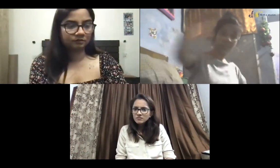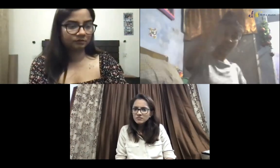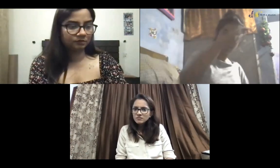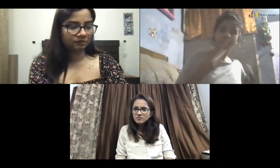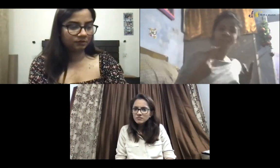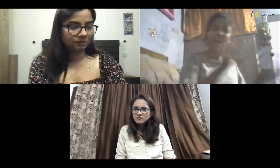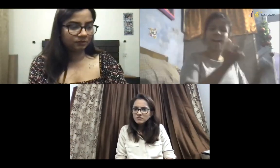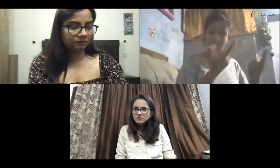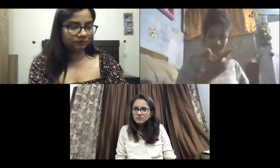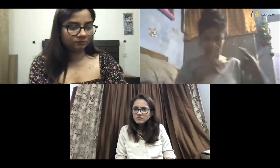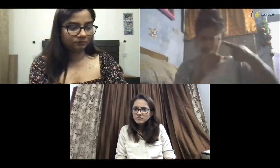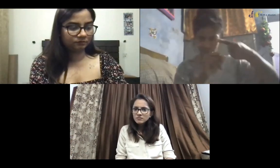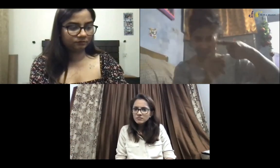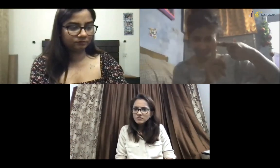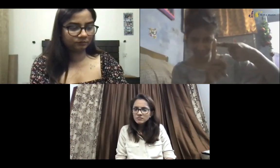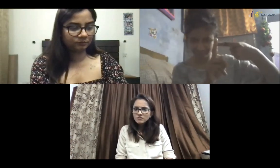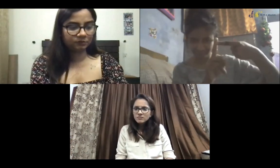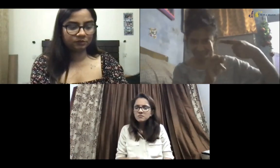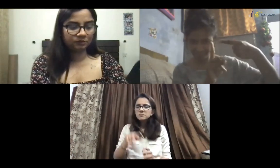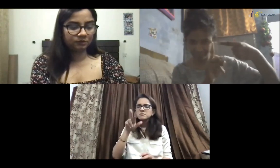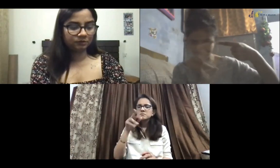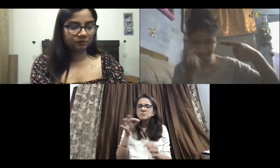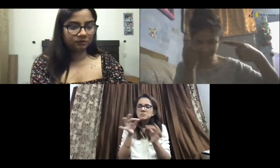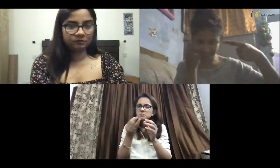talking to any person and psychologically,